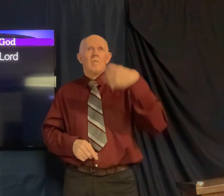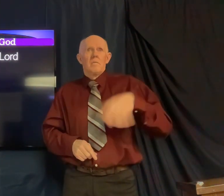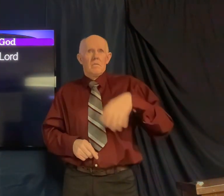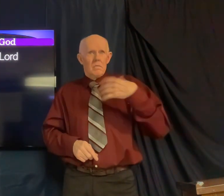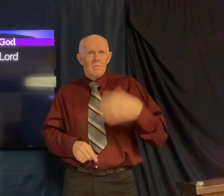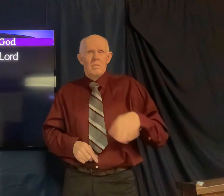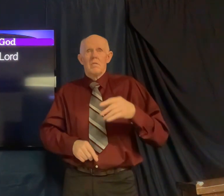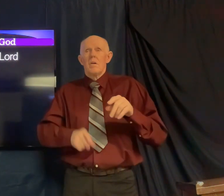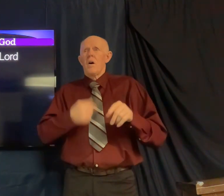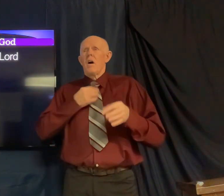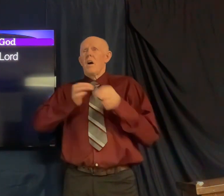Love.